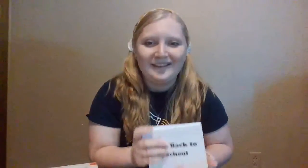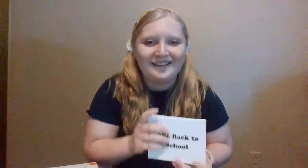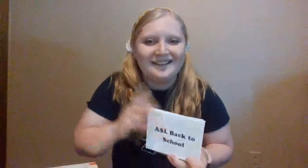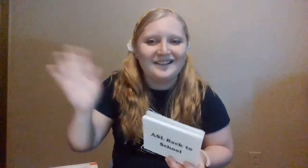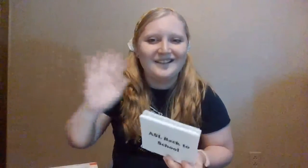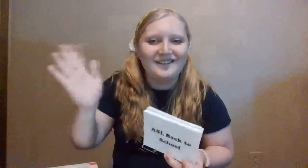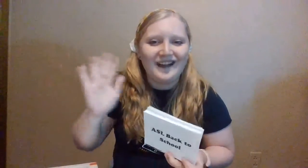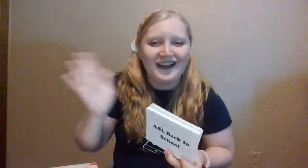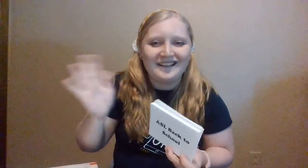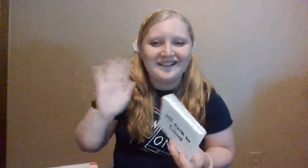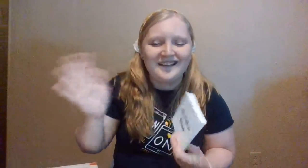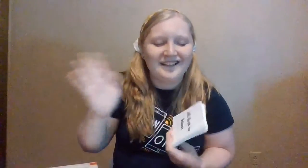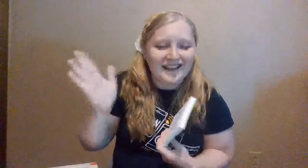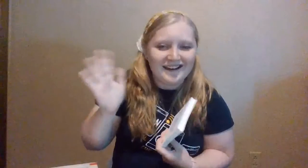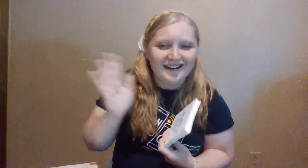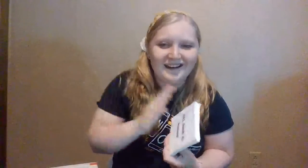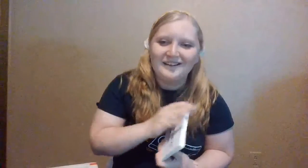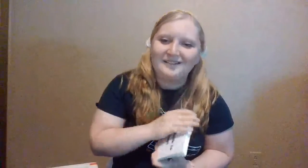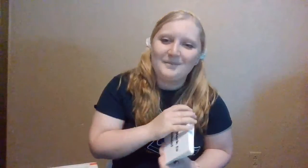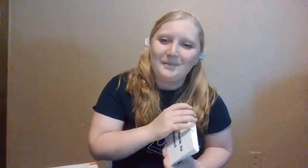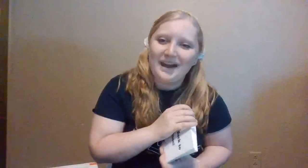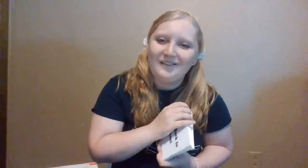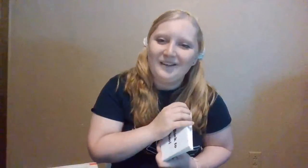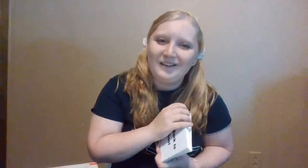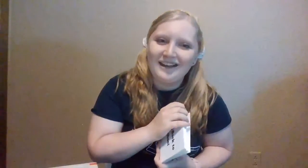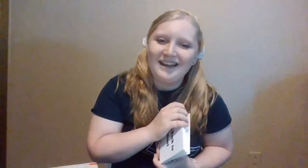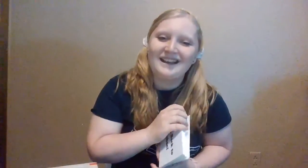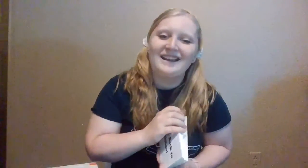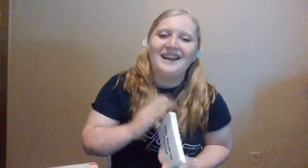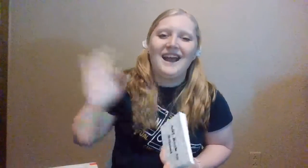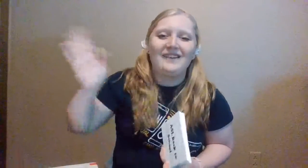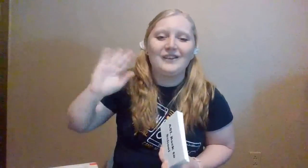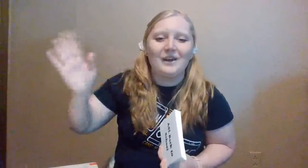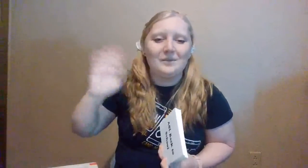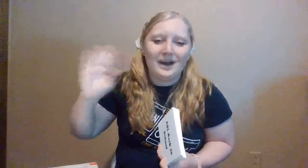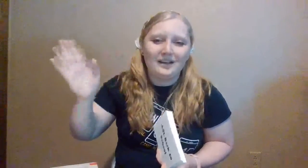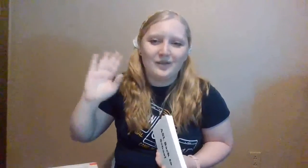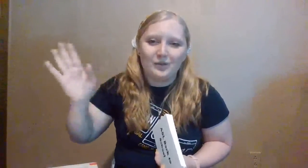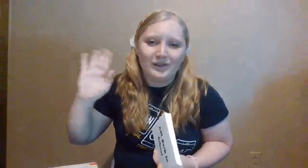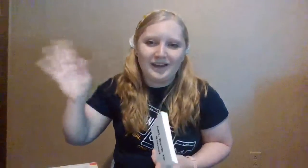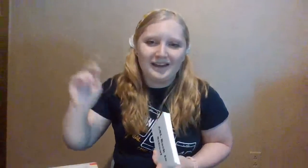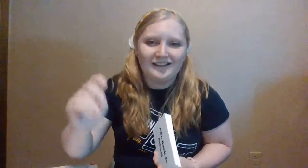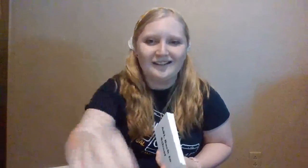will see you guys later. Bye, everyone. Have a great back to school year.